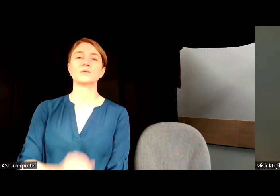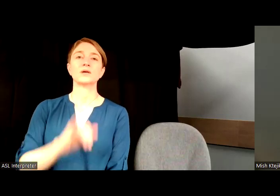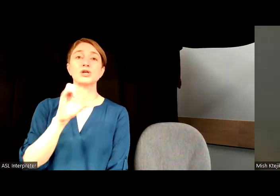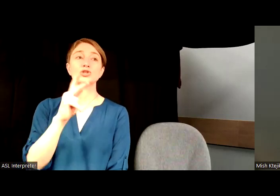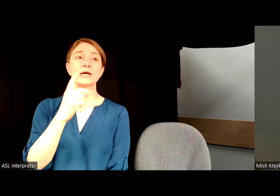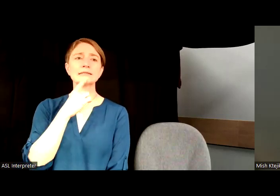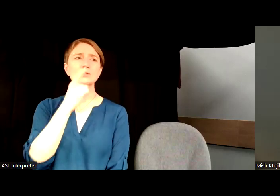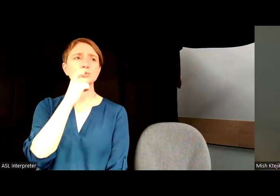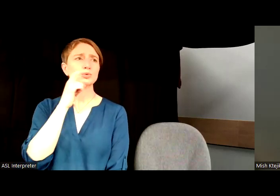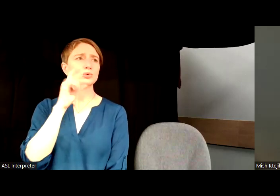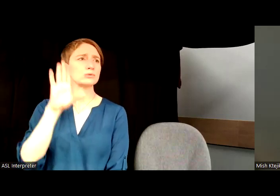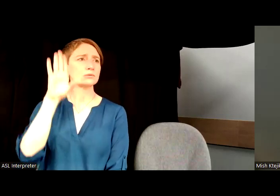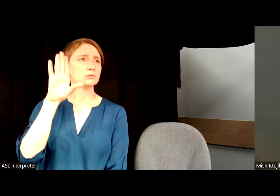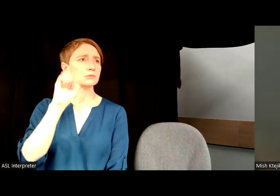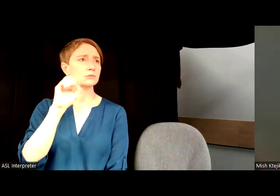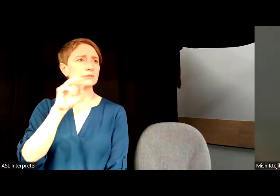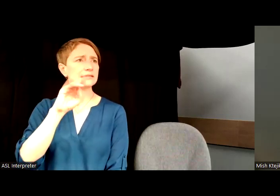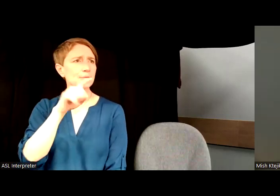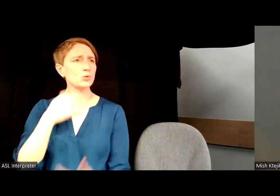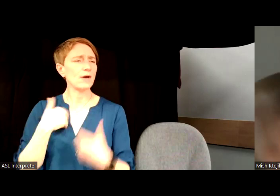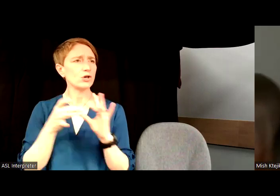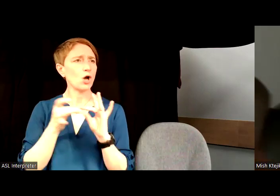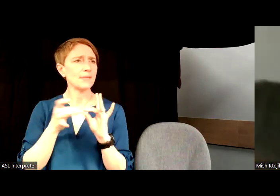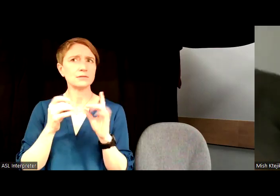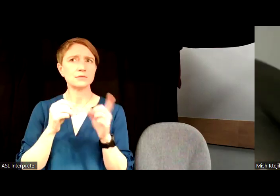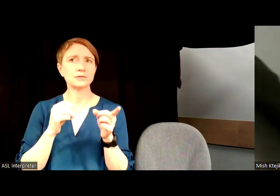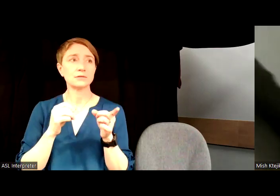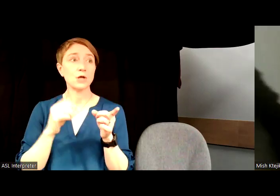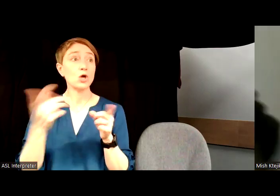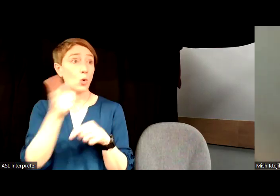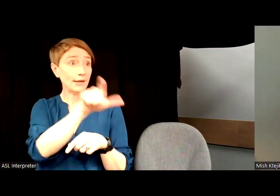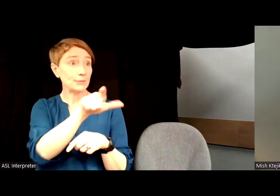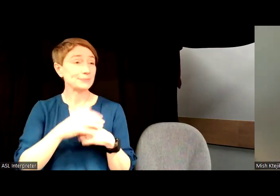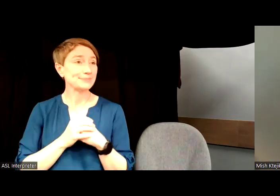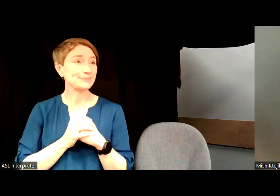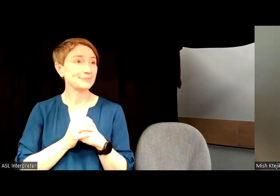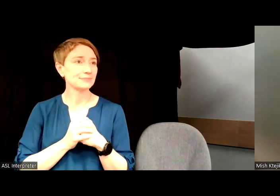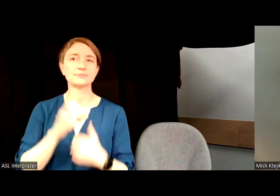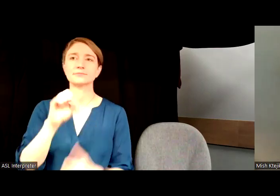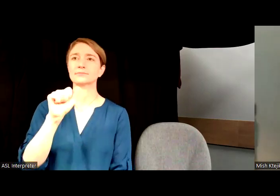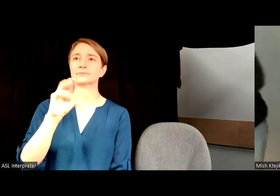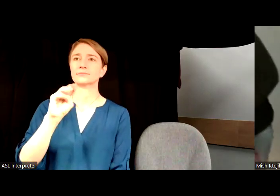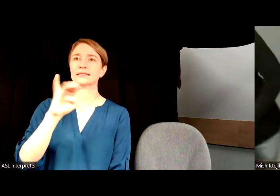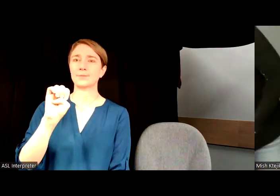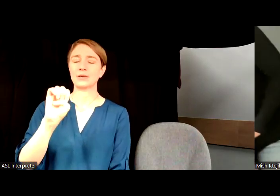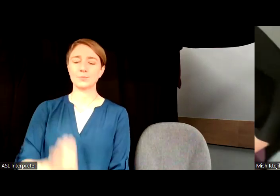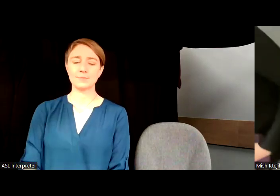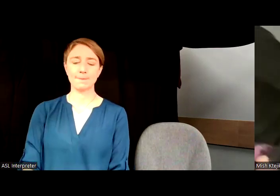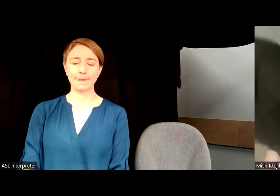next? Sorry, Sammy, did you have a comment? Did I miss no comment? Yes, Sammy. So,